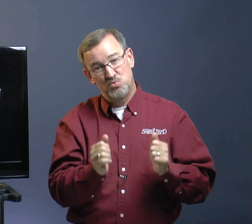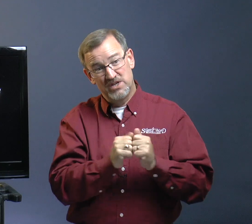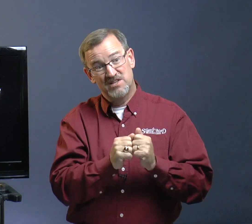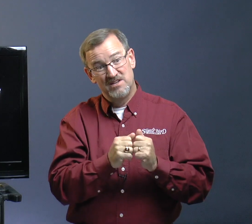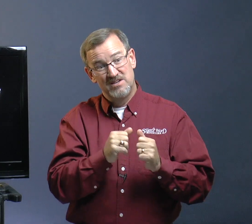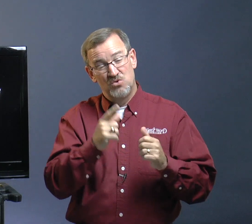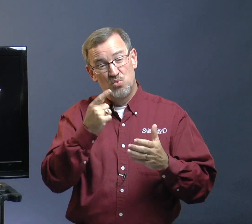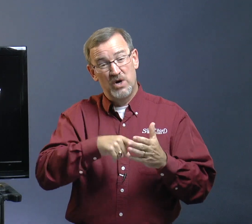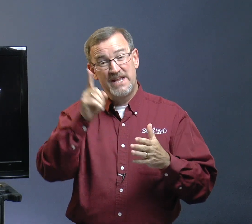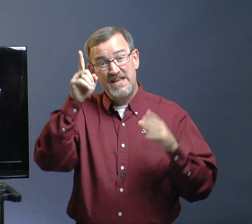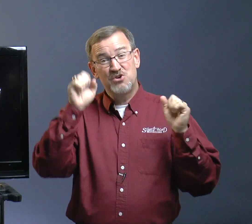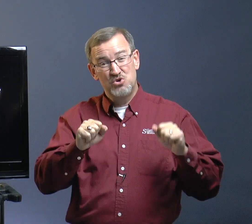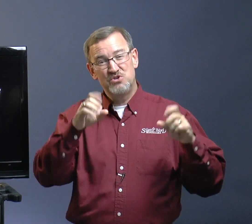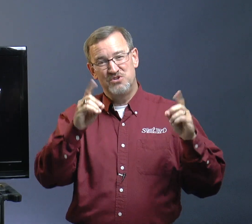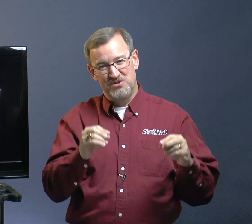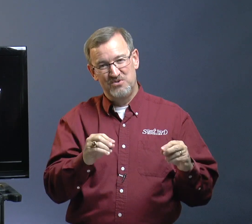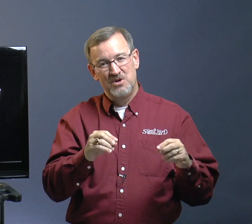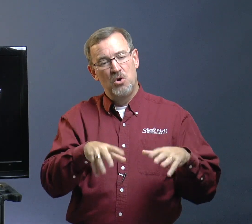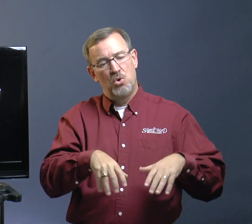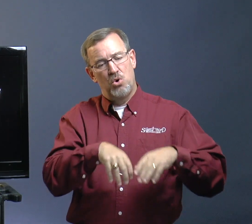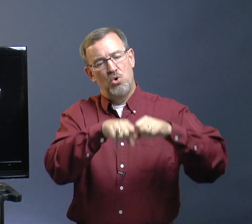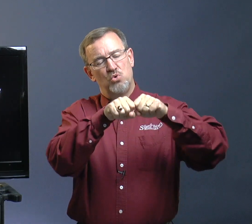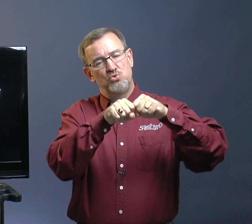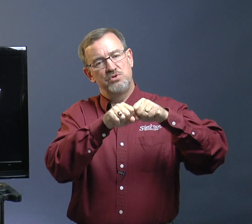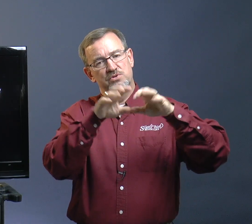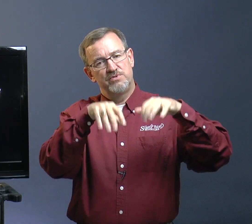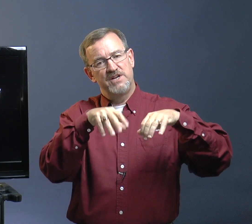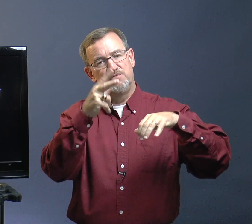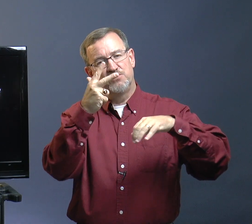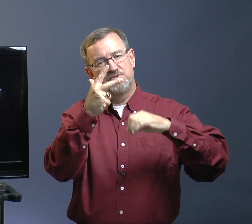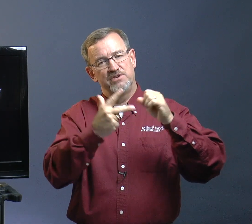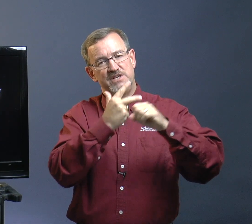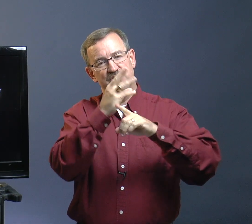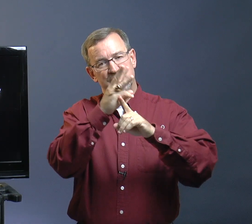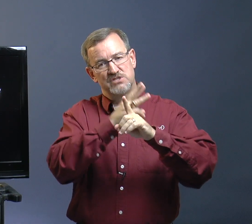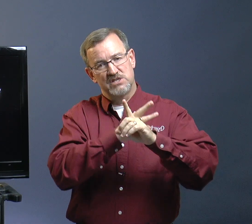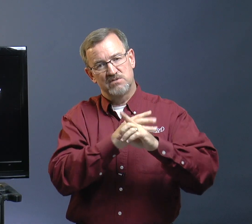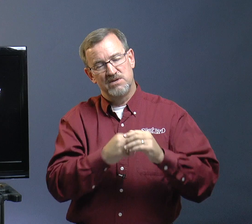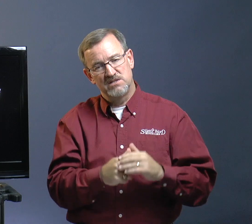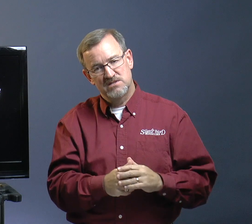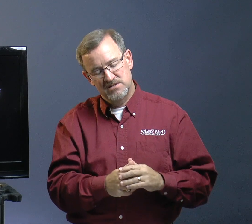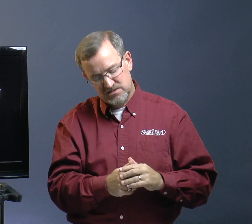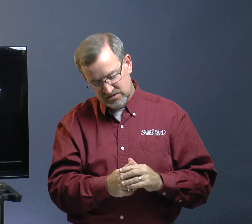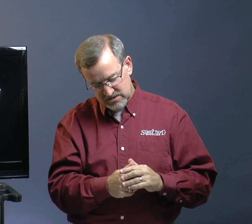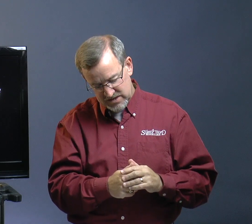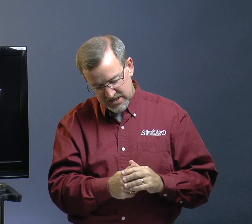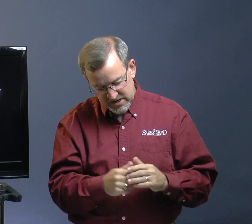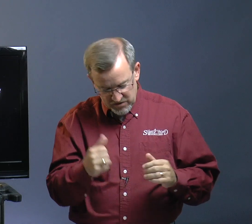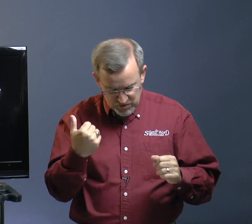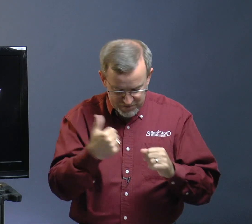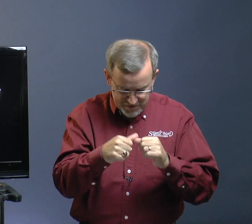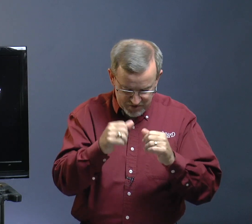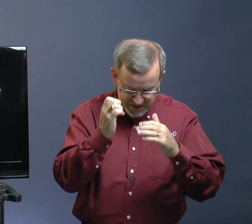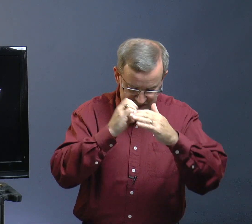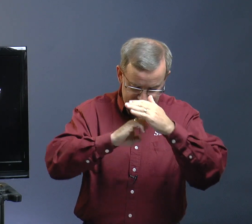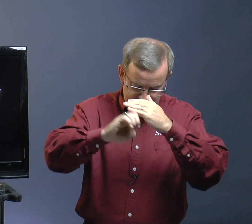with what he could do, hold the rain for 3 years and 6 months. Remember that